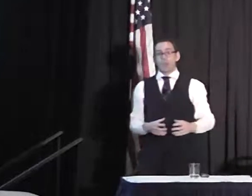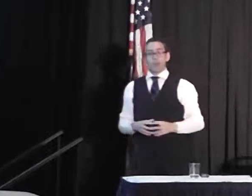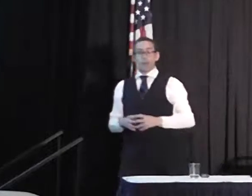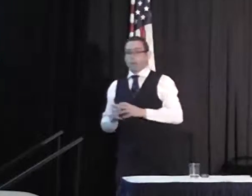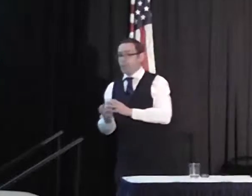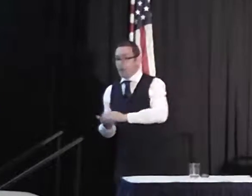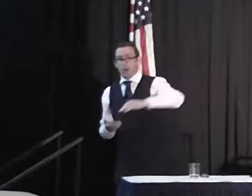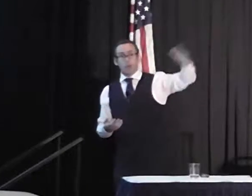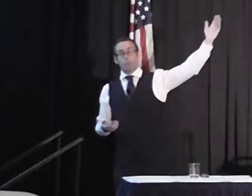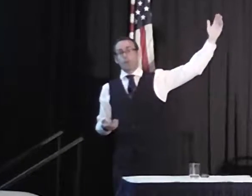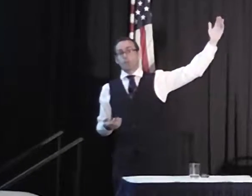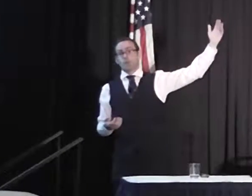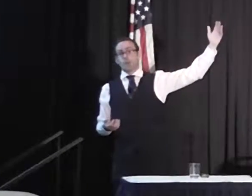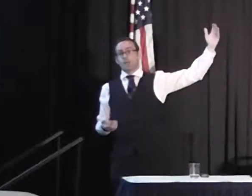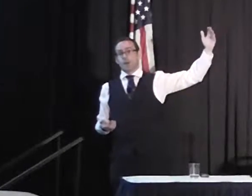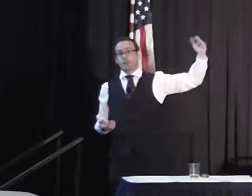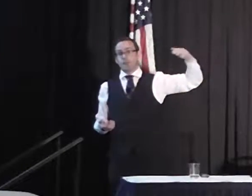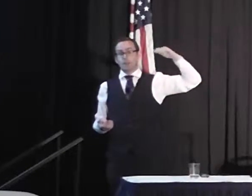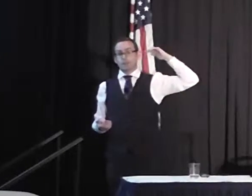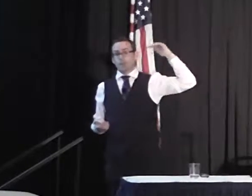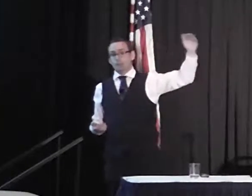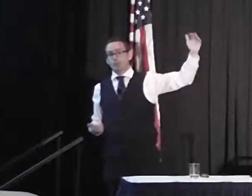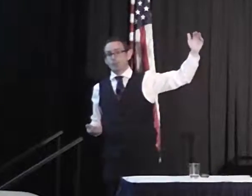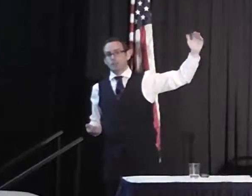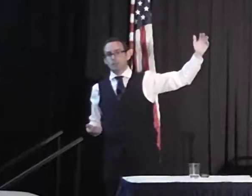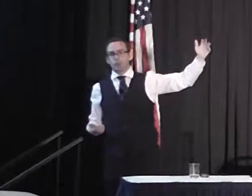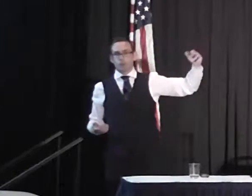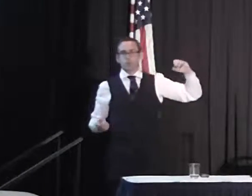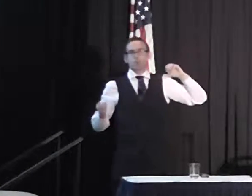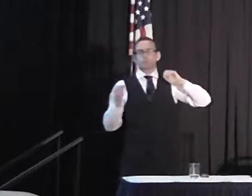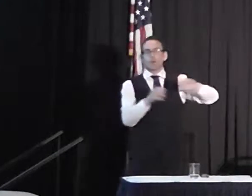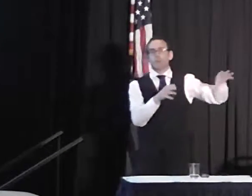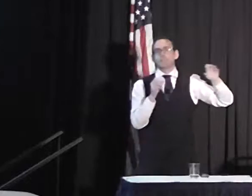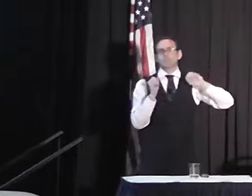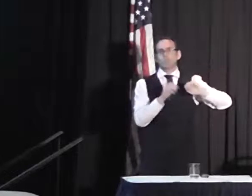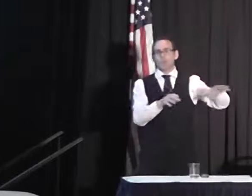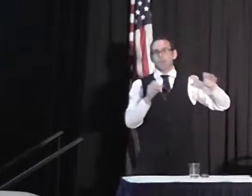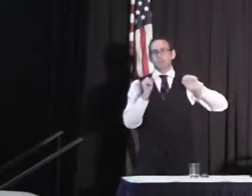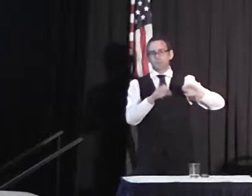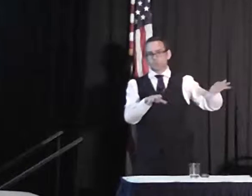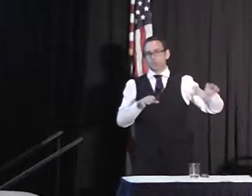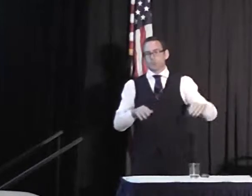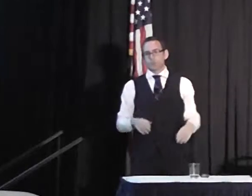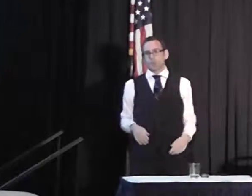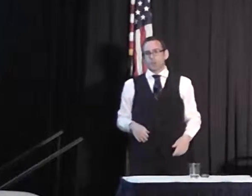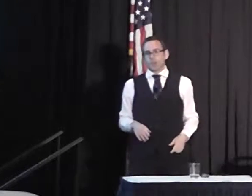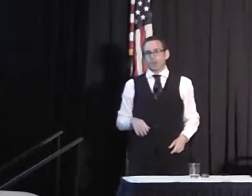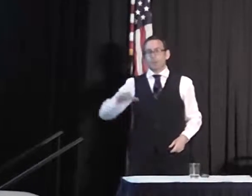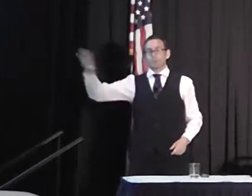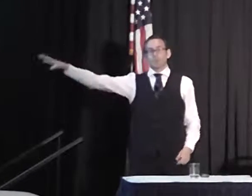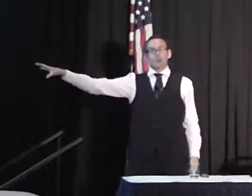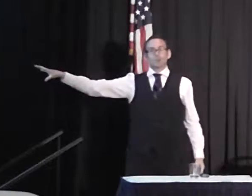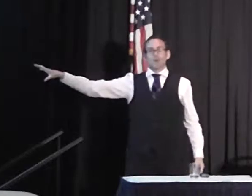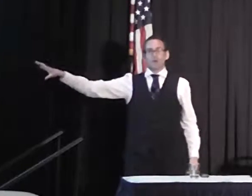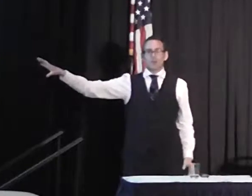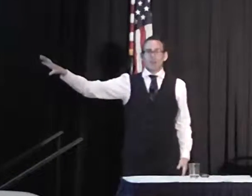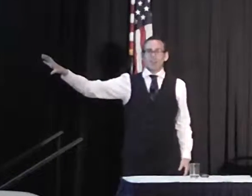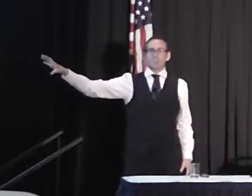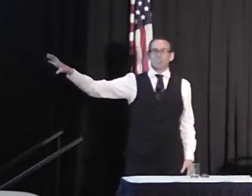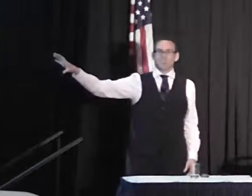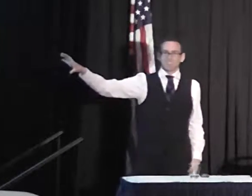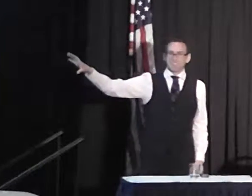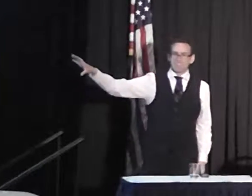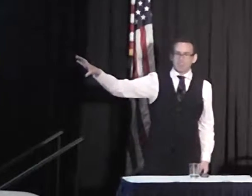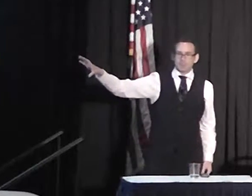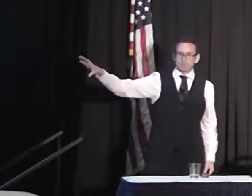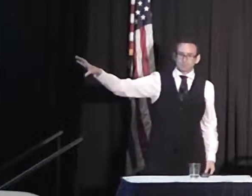stocks, are like well above their five-year average. They're really strong, and so it's finding its way into storage. No one really knows about